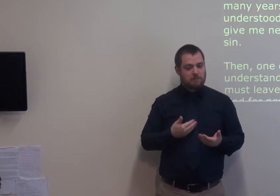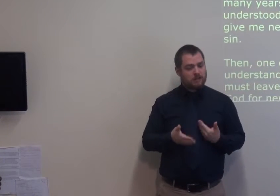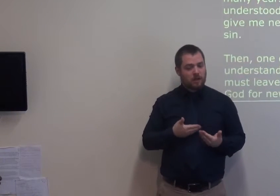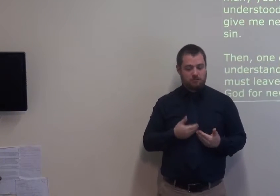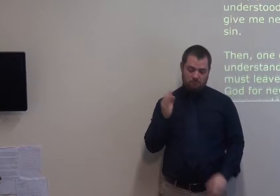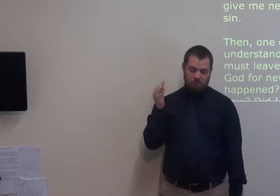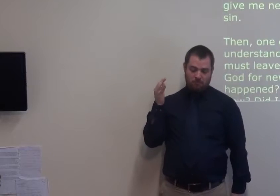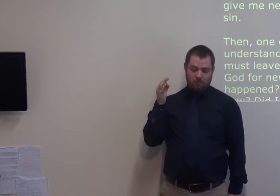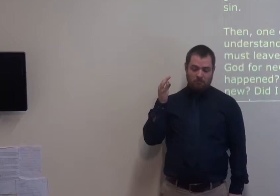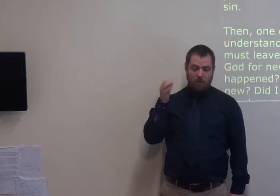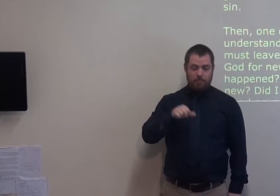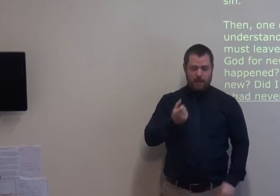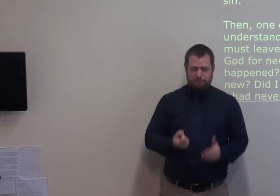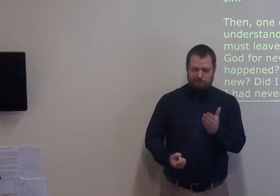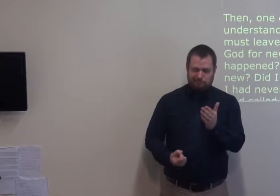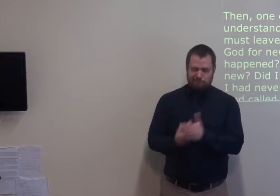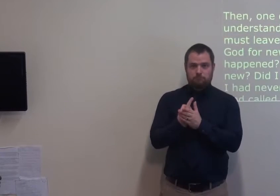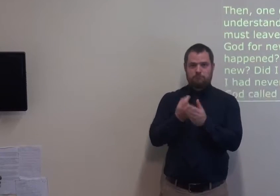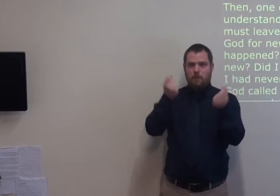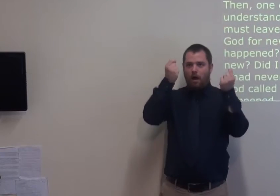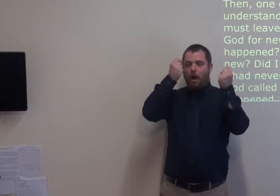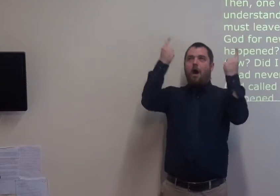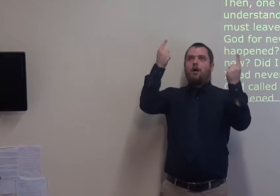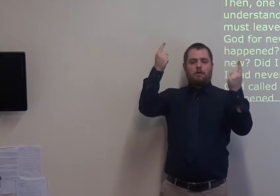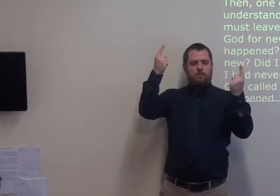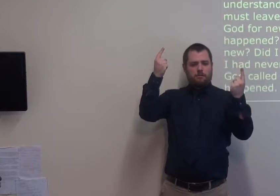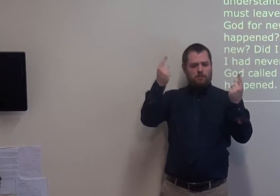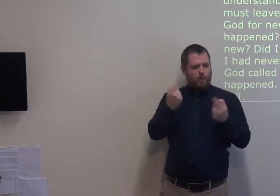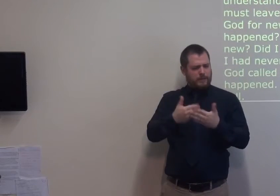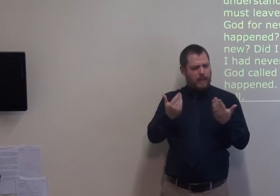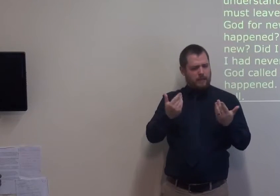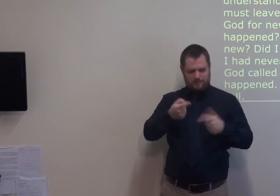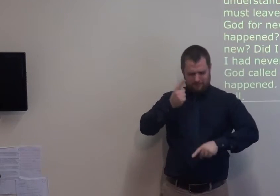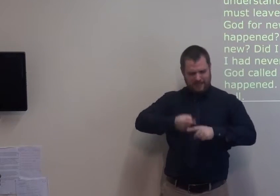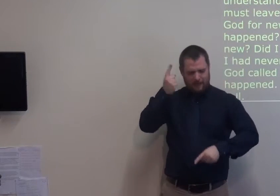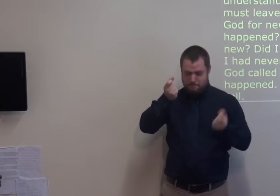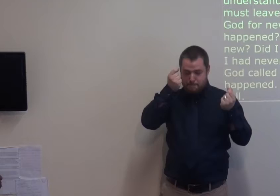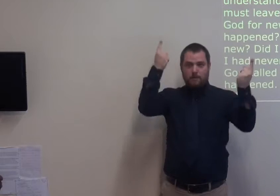Then one day, I suddenly understand. I see my sin.